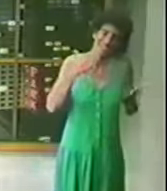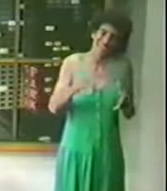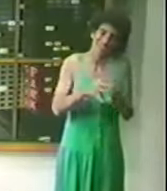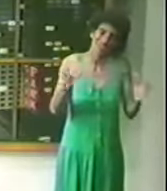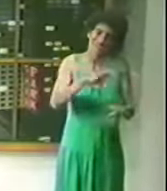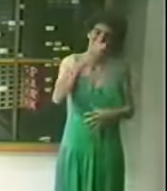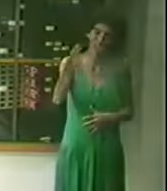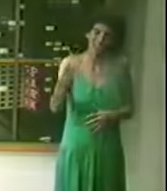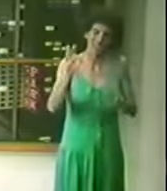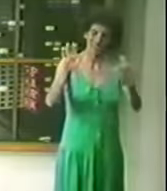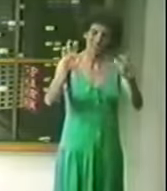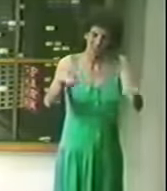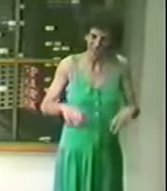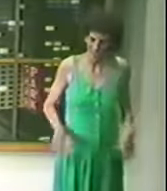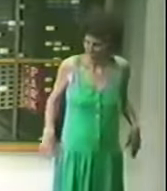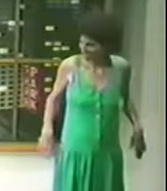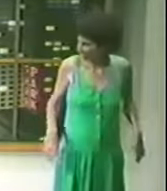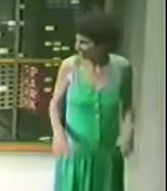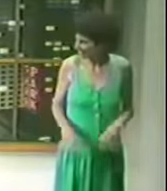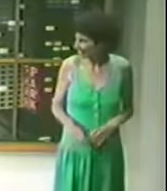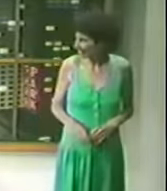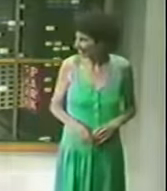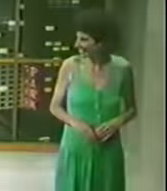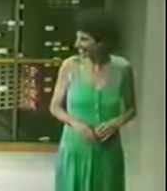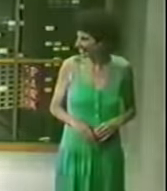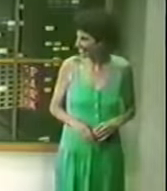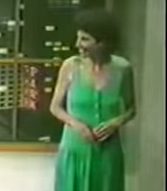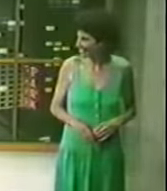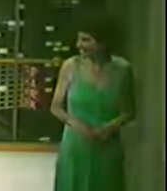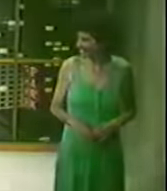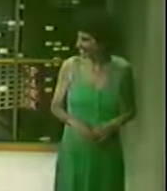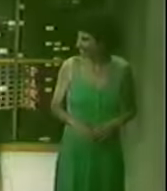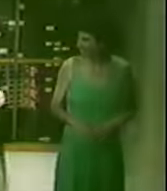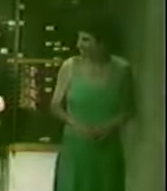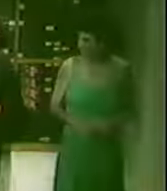Chicago, you're great! Thank you!